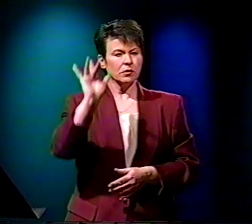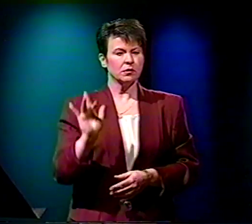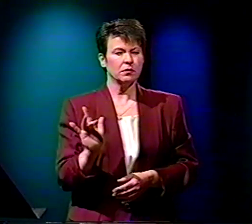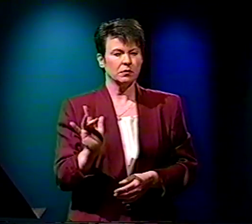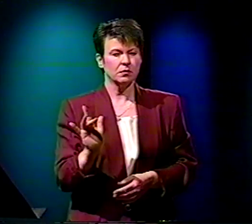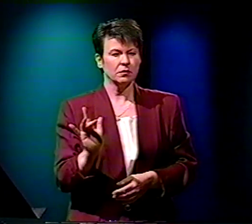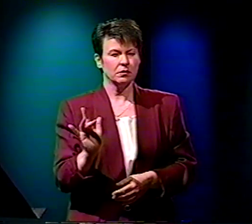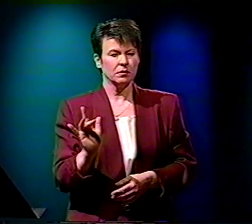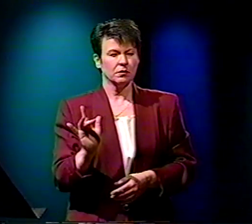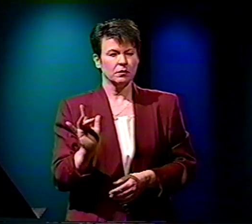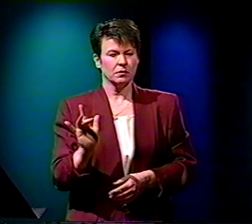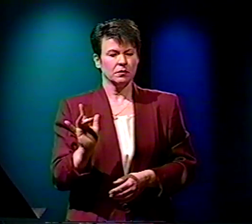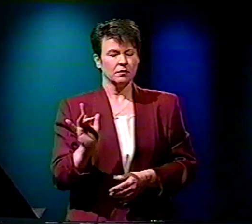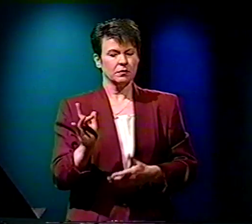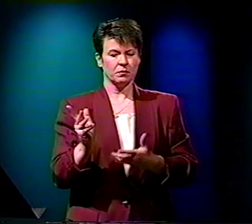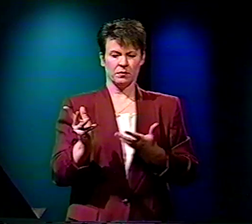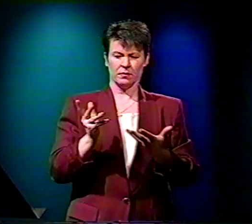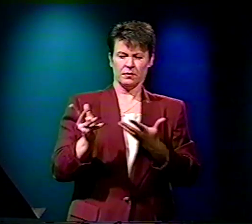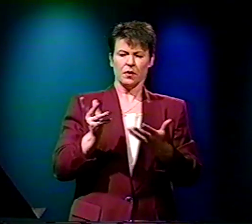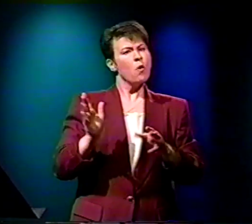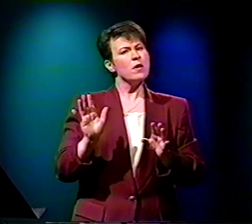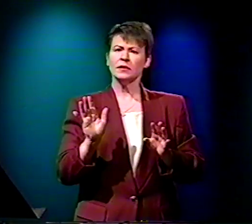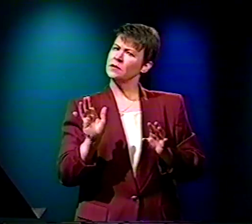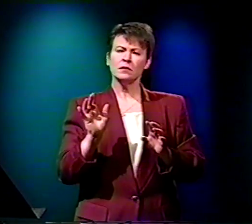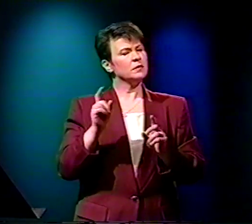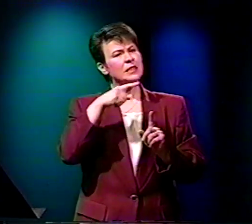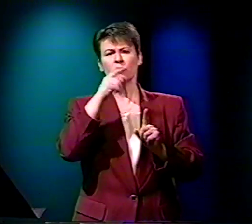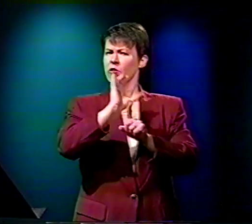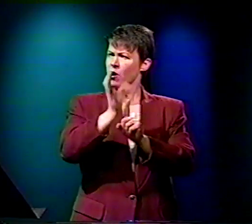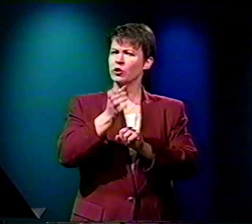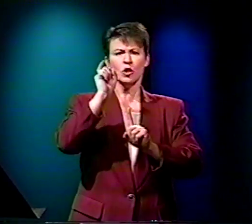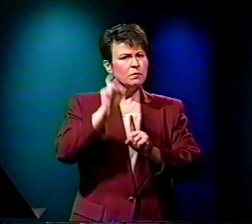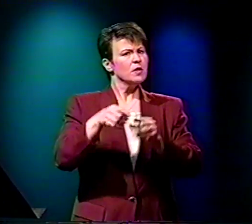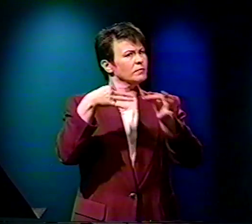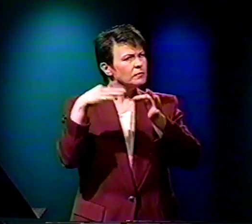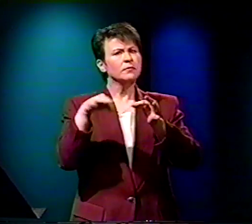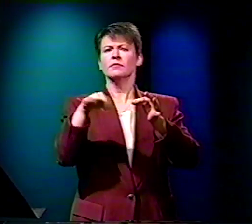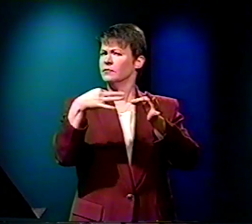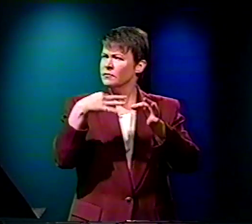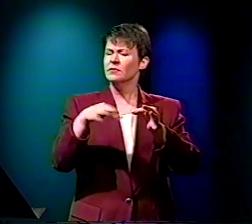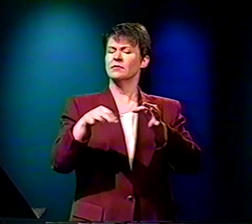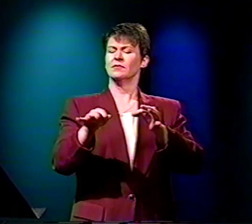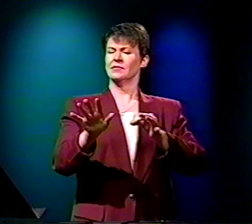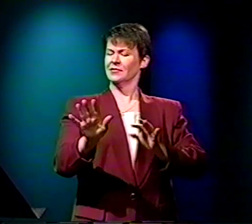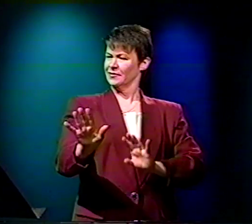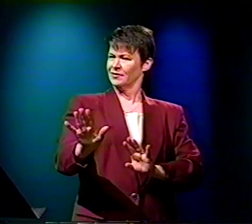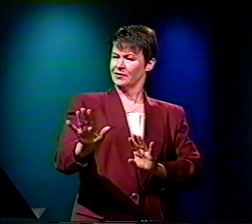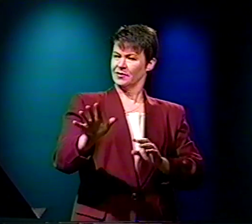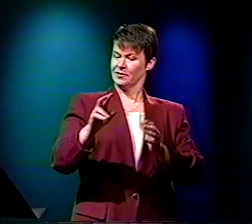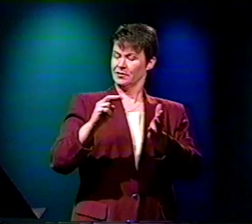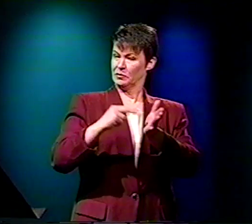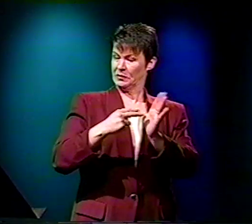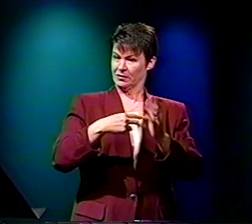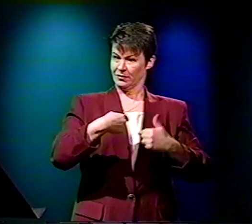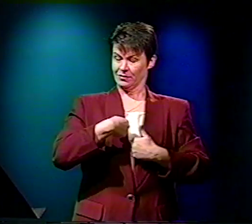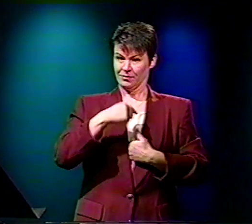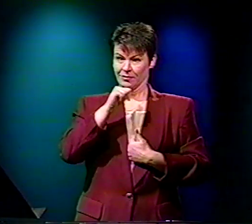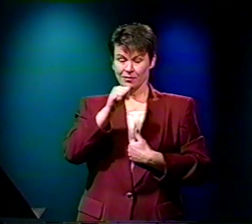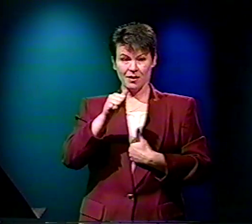devalued. In that process, the interpreter insulted the hearing person's intelligence, but the interpreter felt, well, I have to explain deaf culture to the hearing